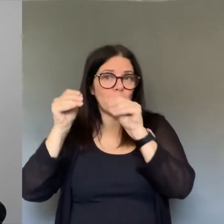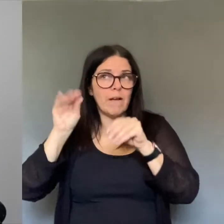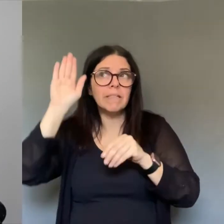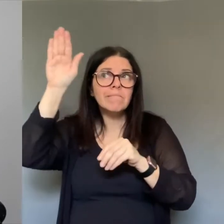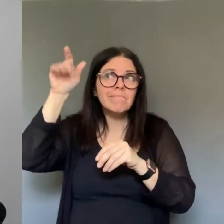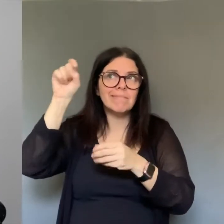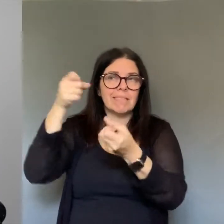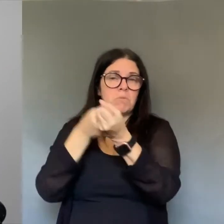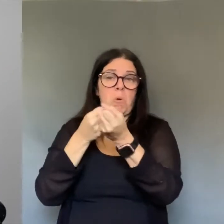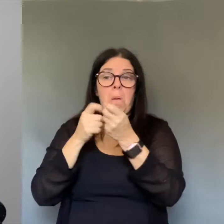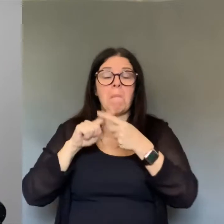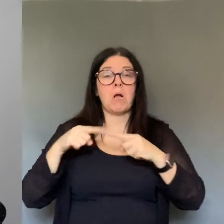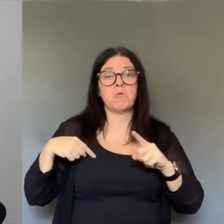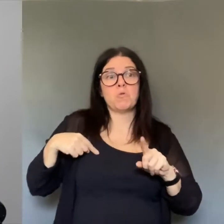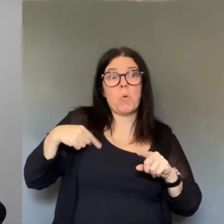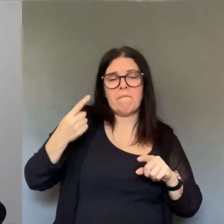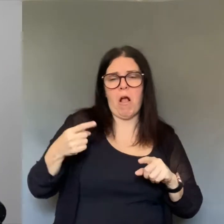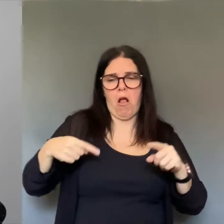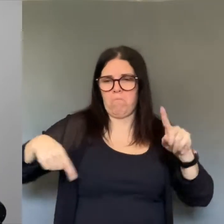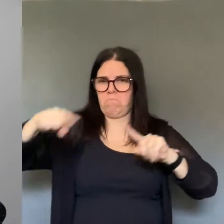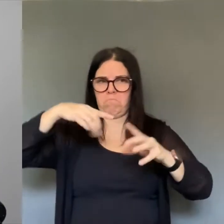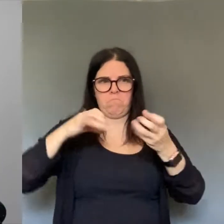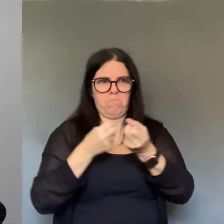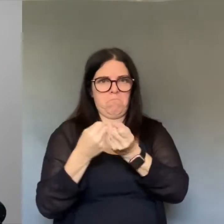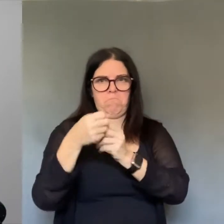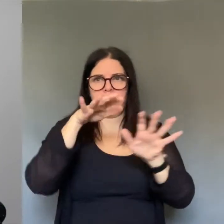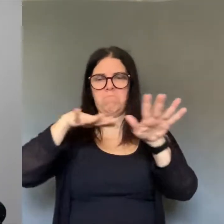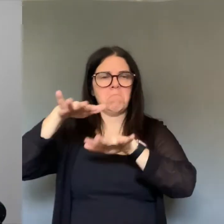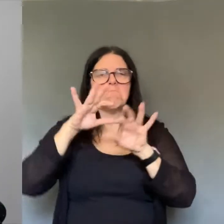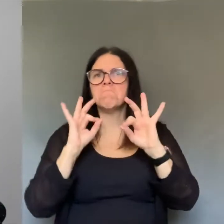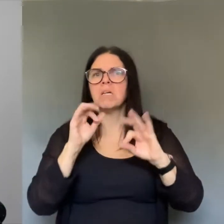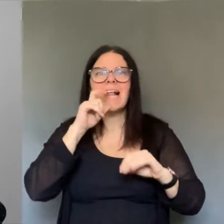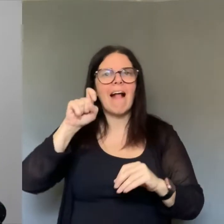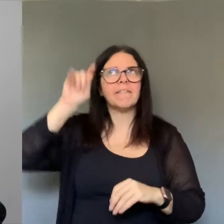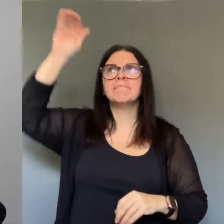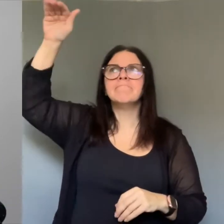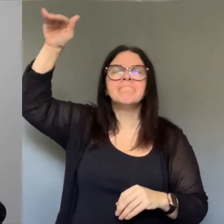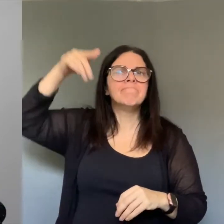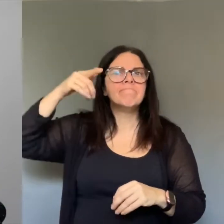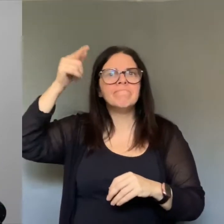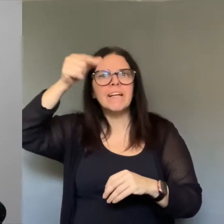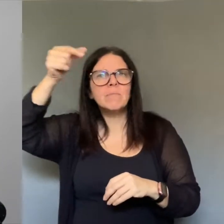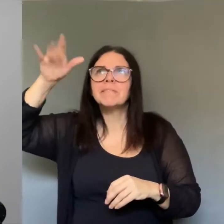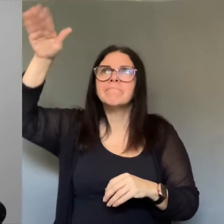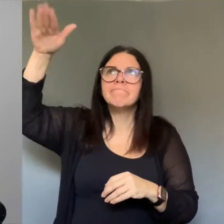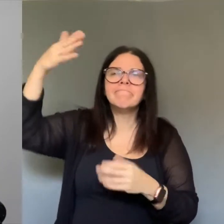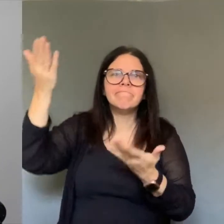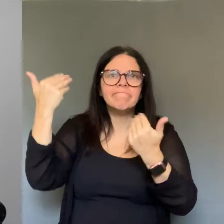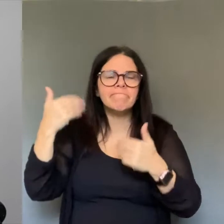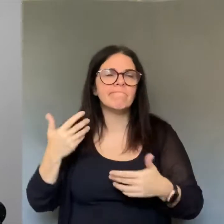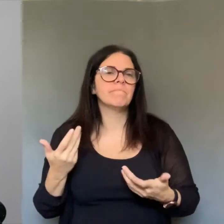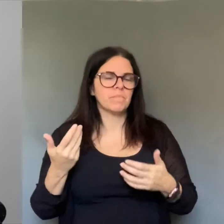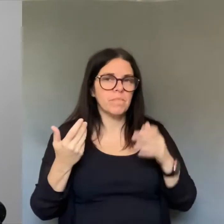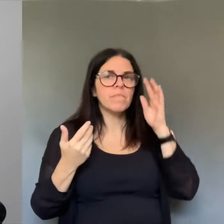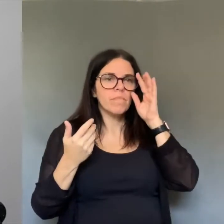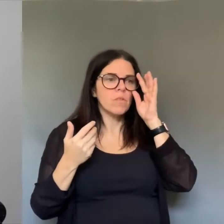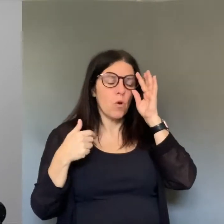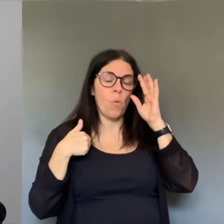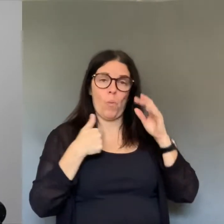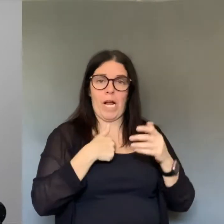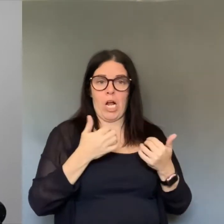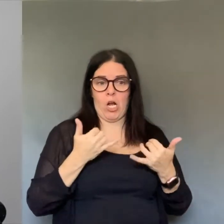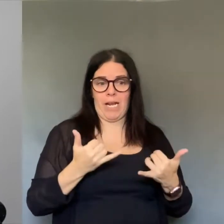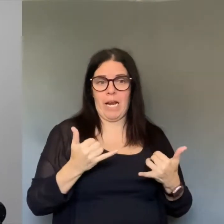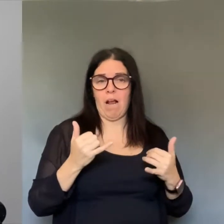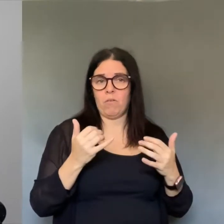there, it can go all the way up to the Premier's office and to maybe requesting any of the support, but